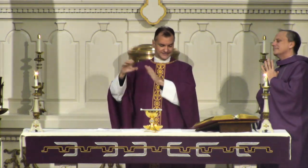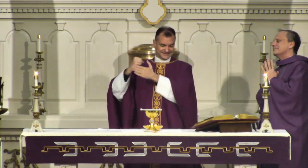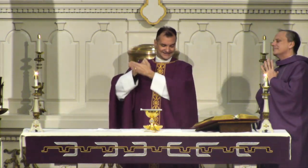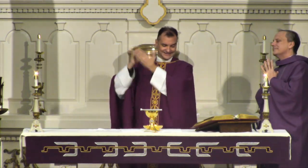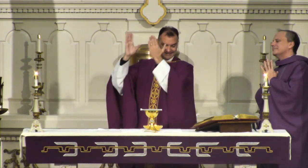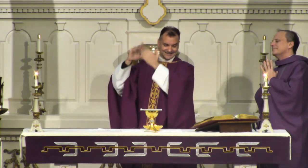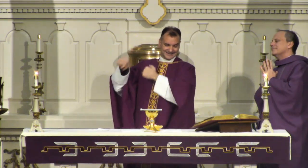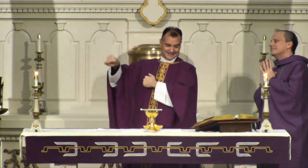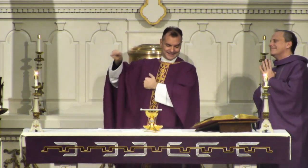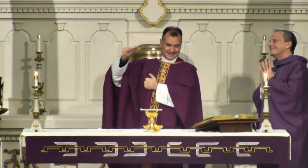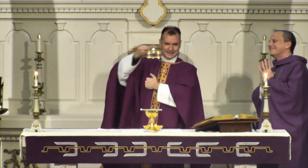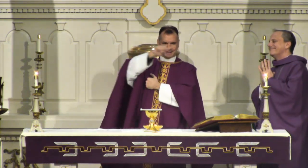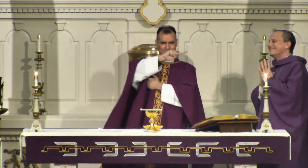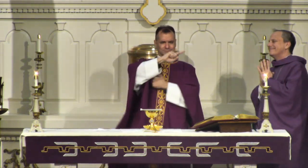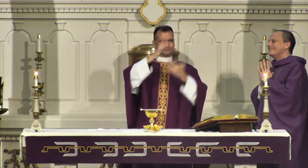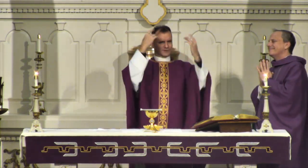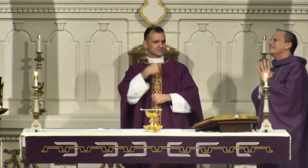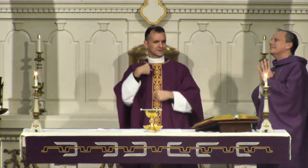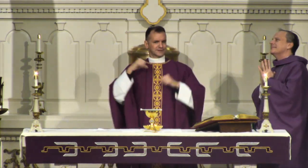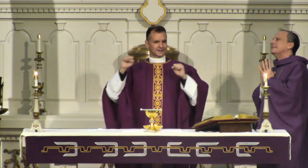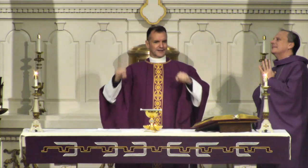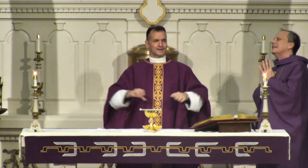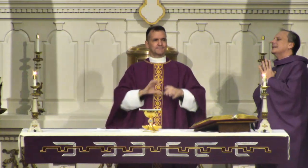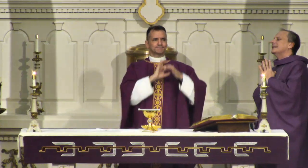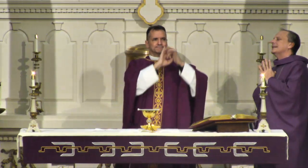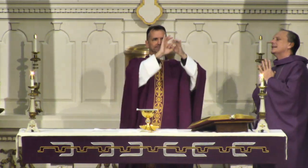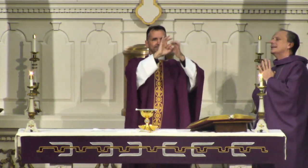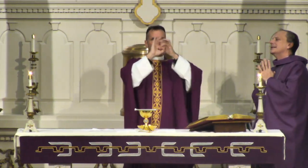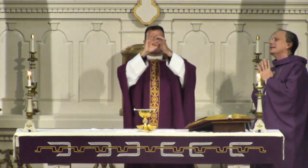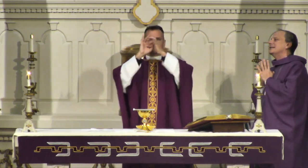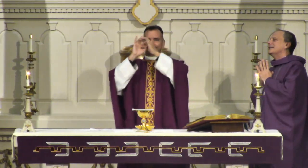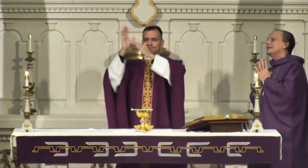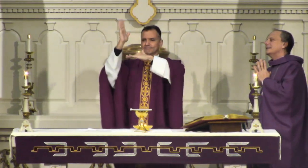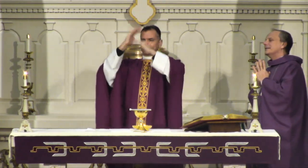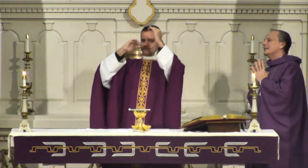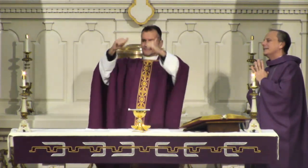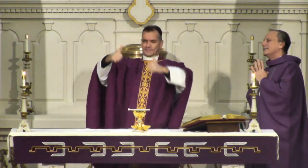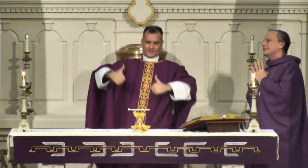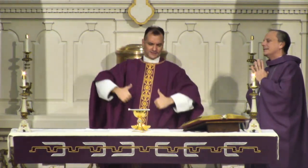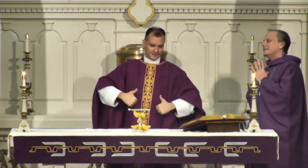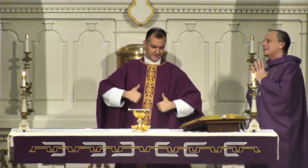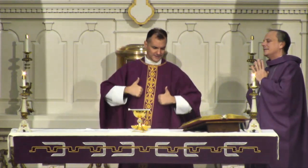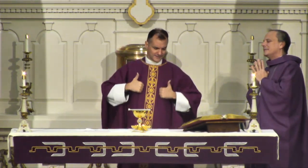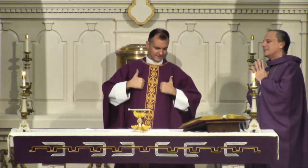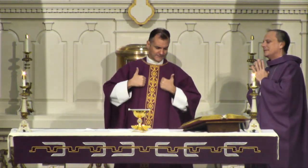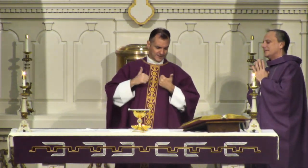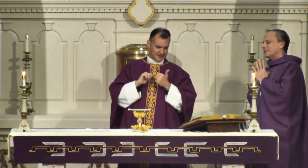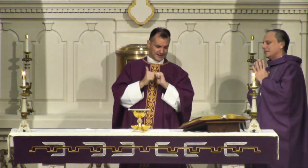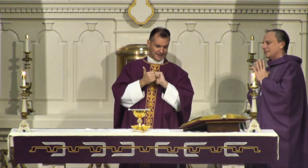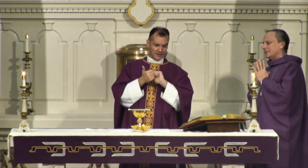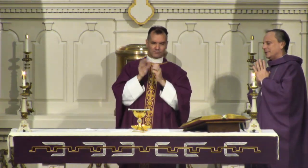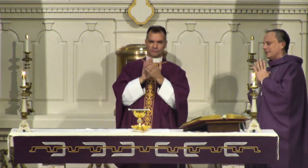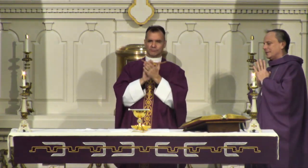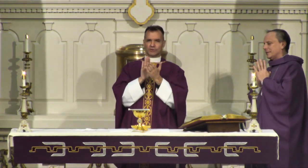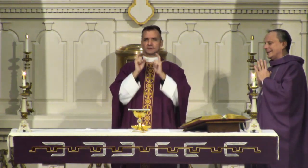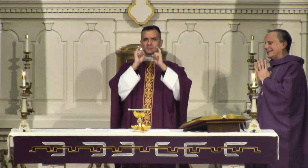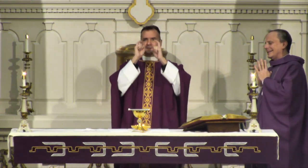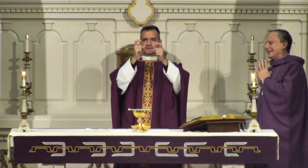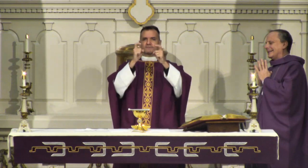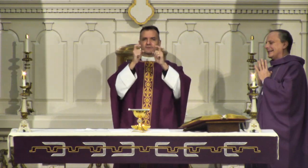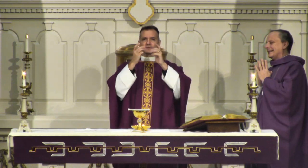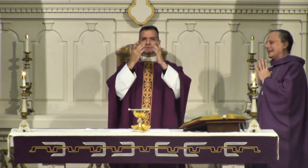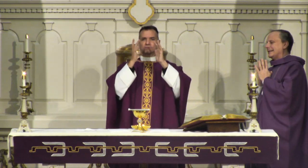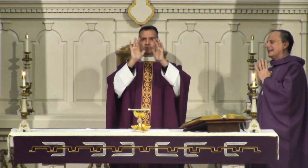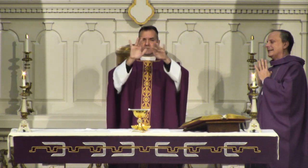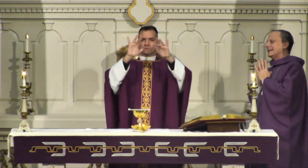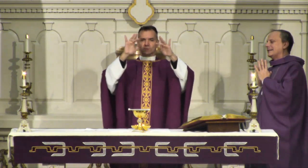the blessed apostles and all the saints who have pleased you throughout the ages, we may merit to be co-heirs to eternal life and may praise